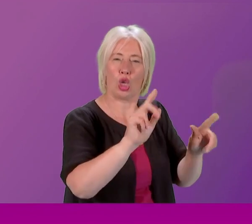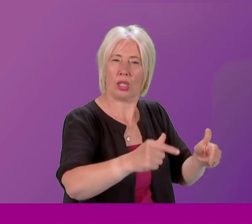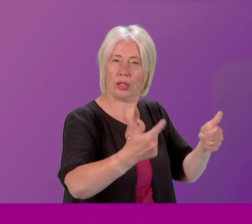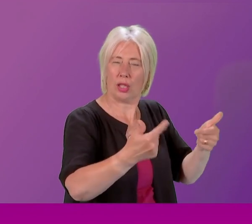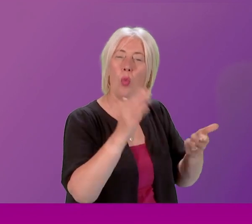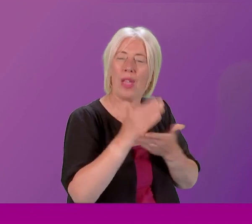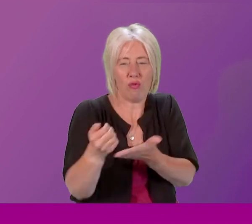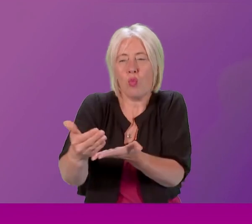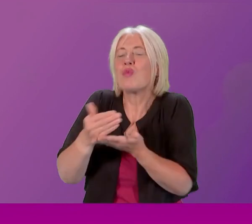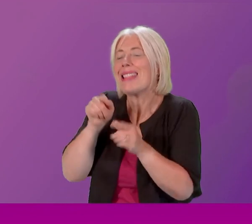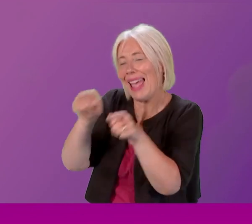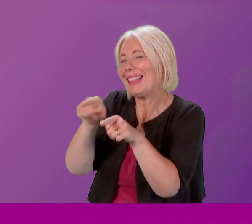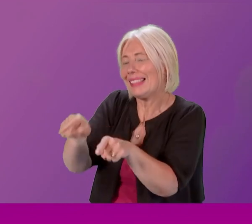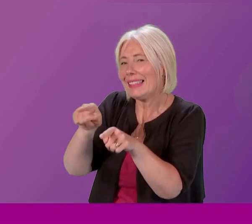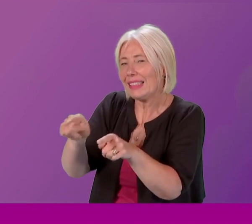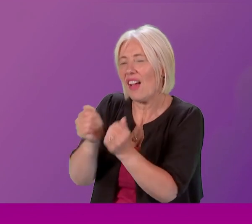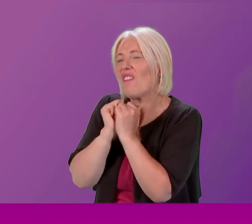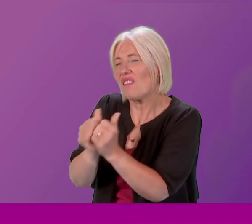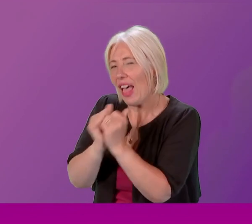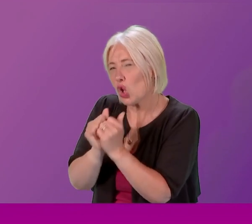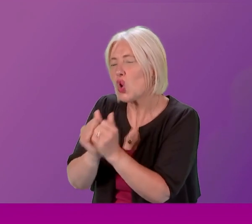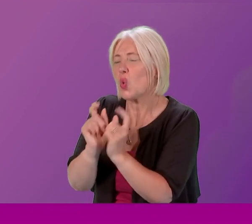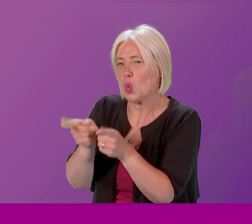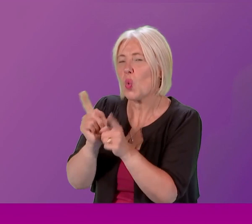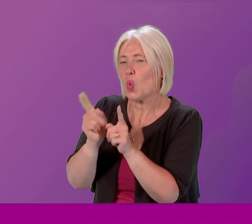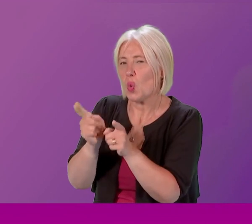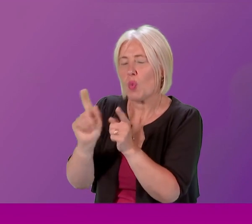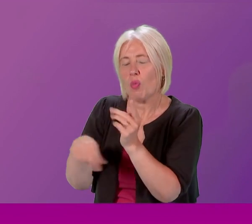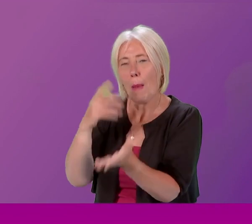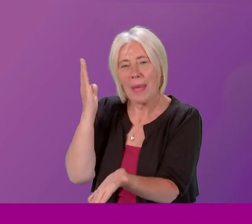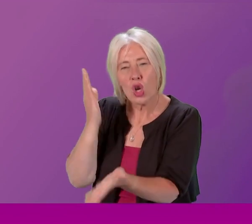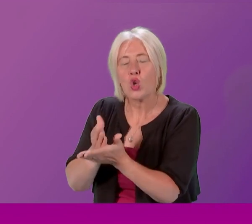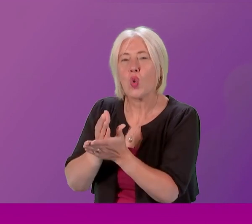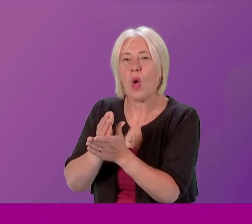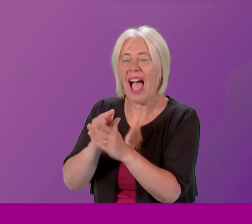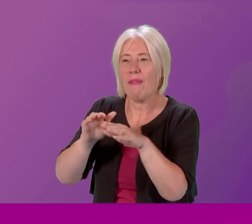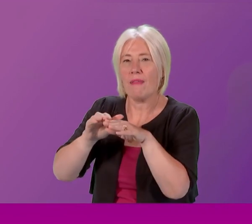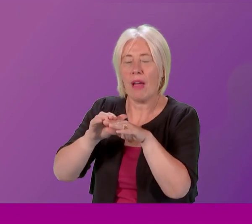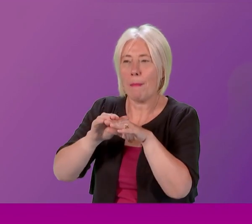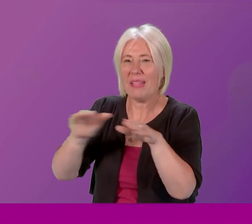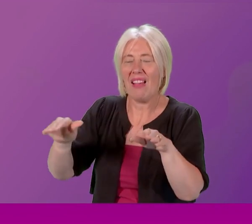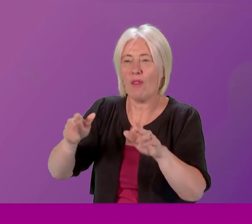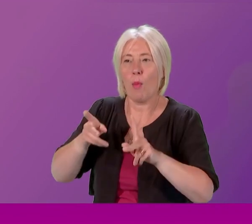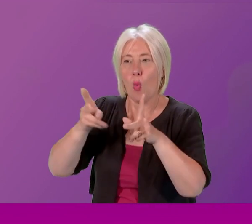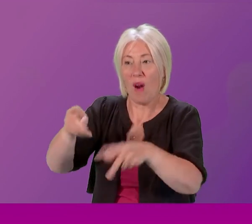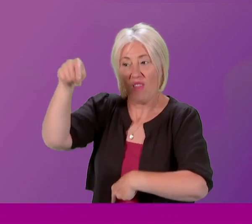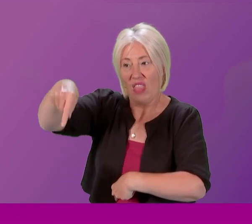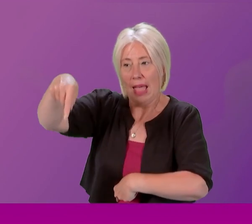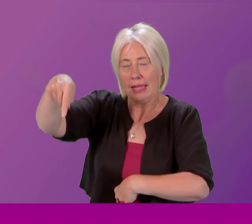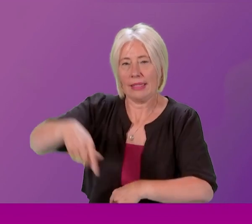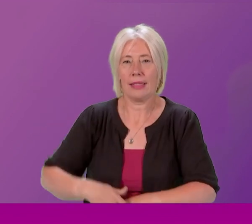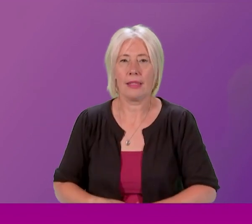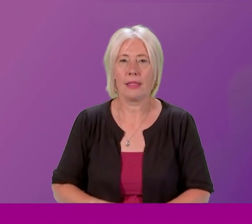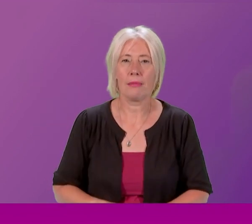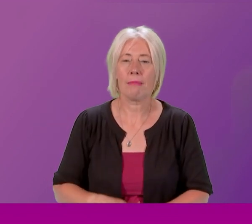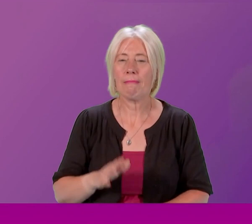to protect that, value that, and make sure there's a platform for that always. I've got a